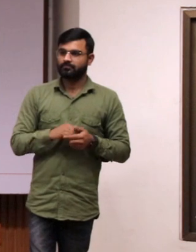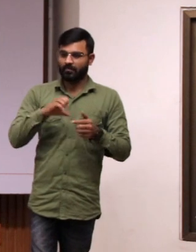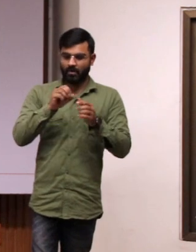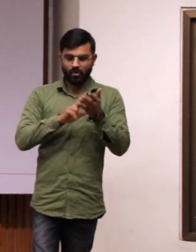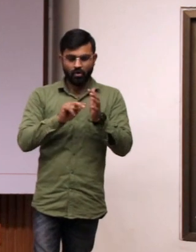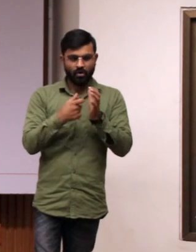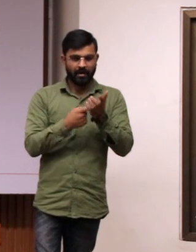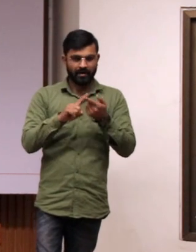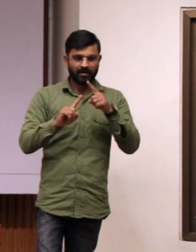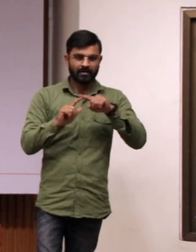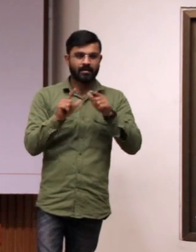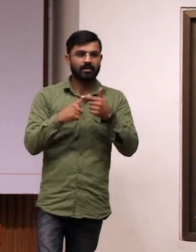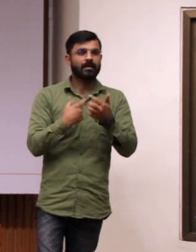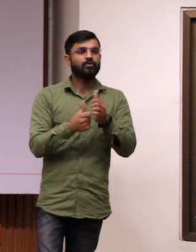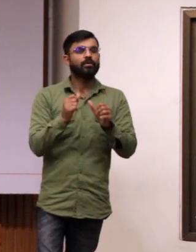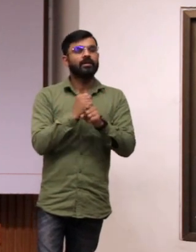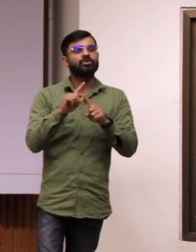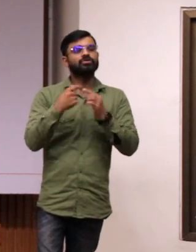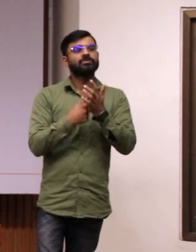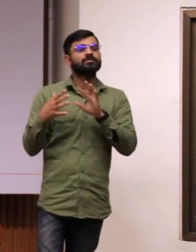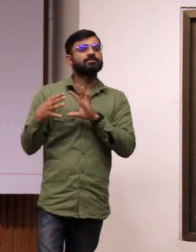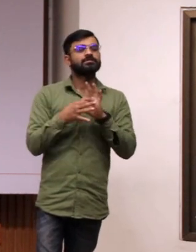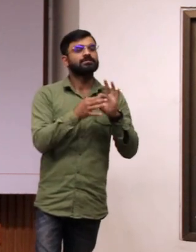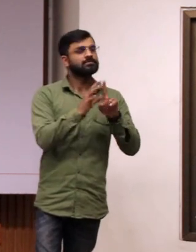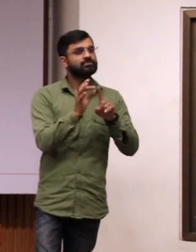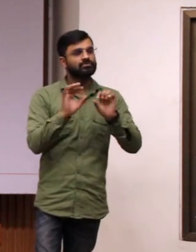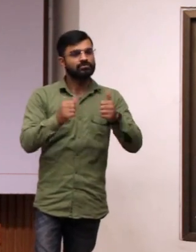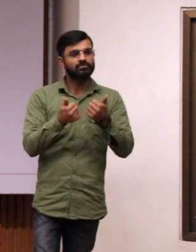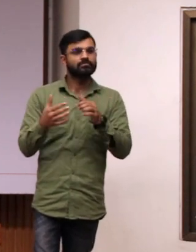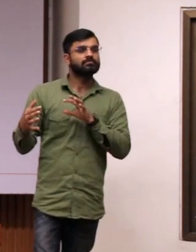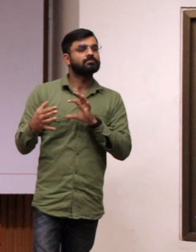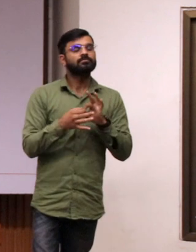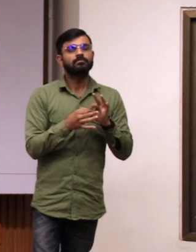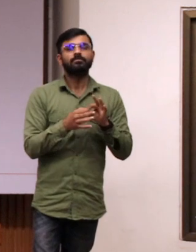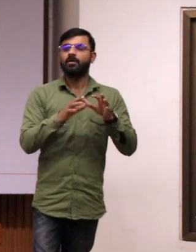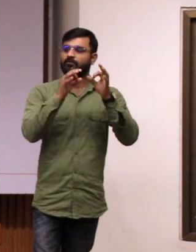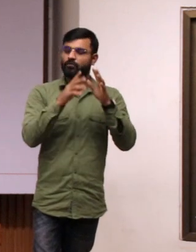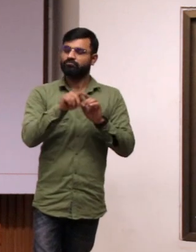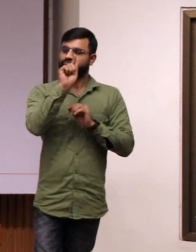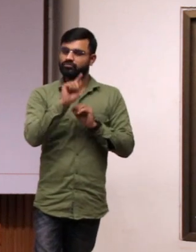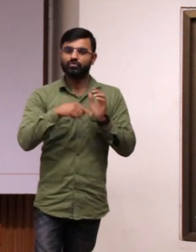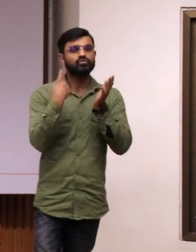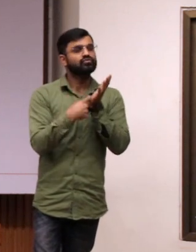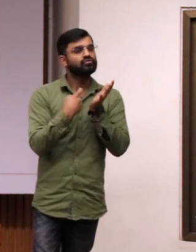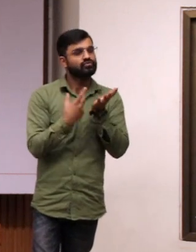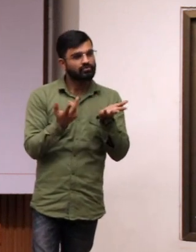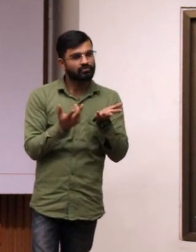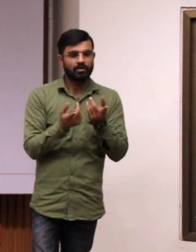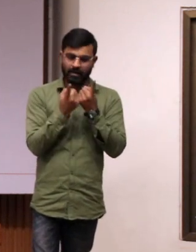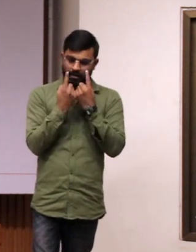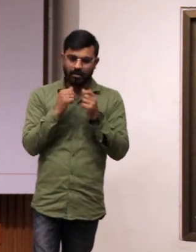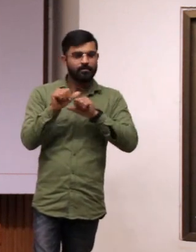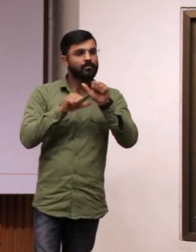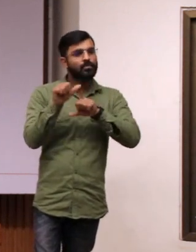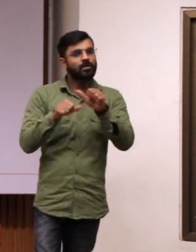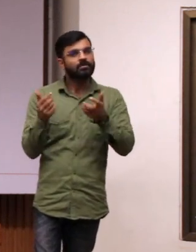concrete regulatory change that can be done for this? So in terms of either it could be in the form of guidelines or rules or auditing